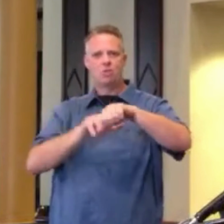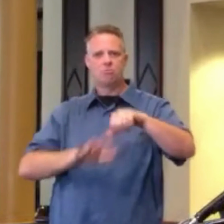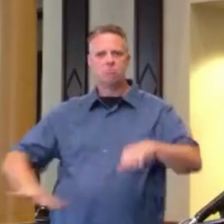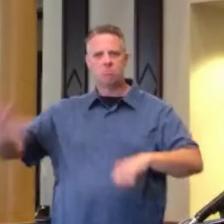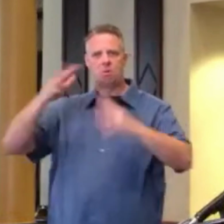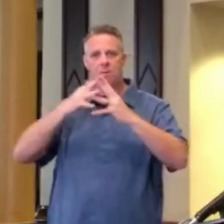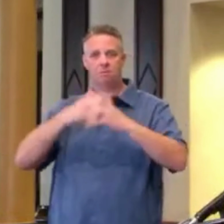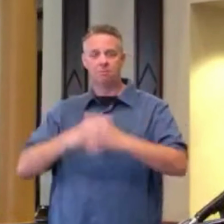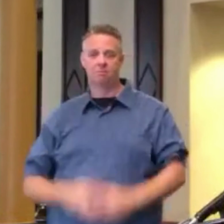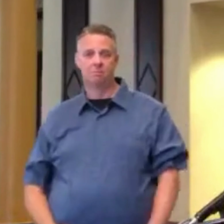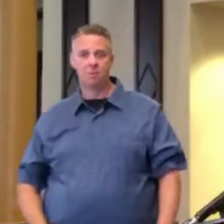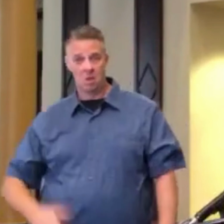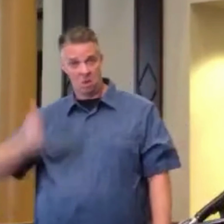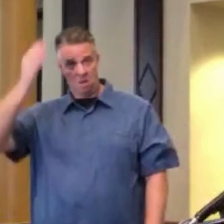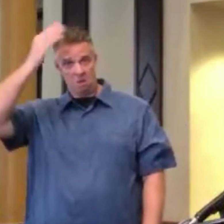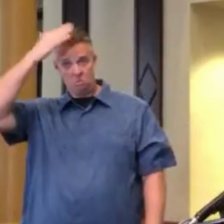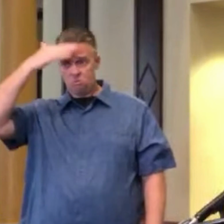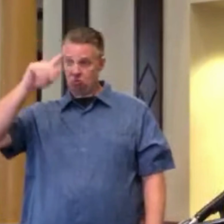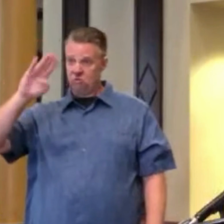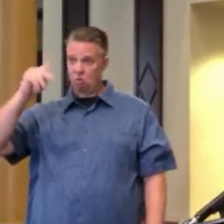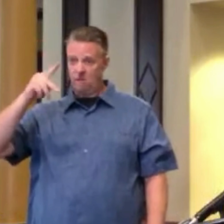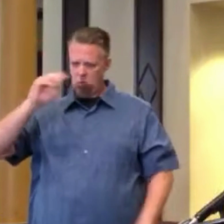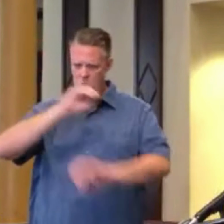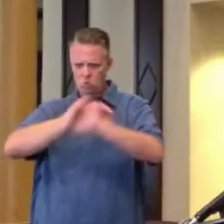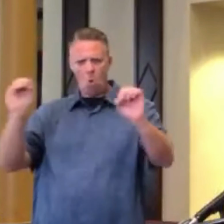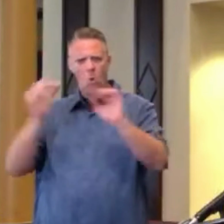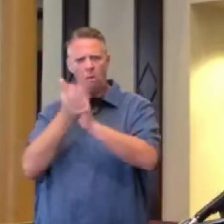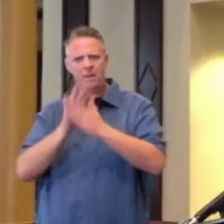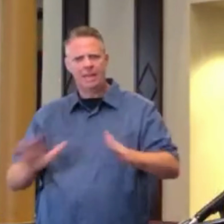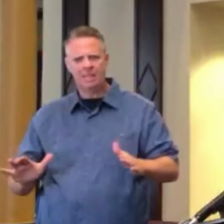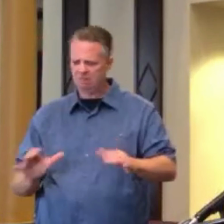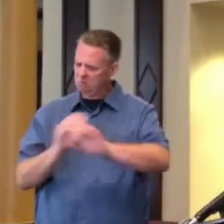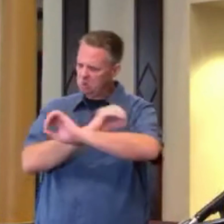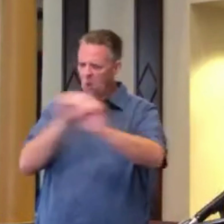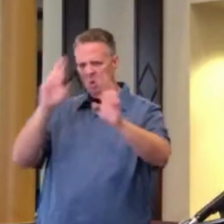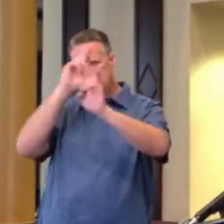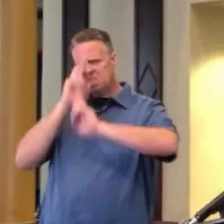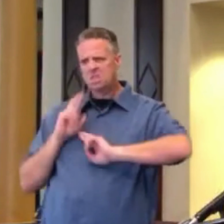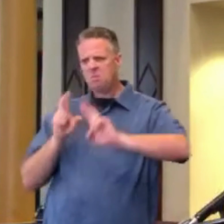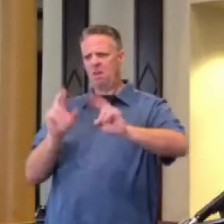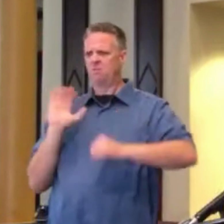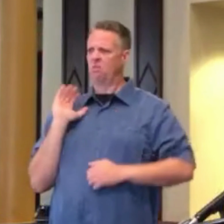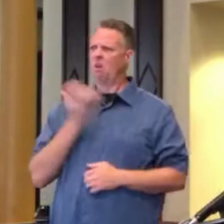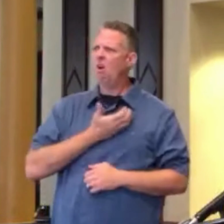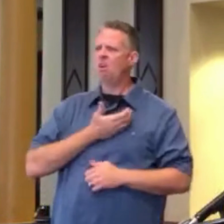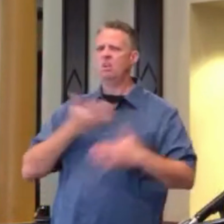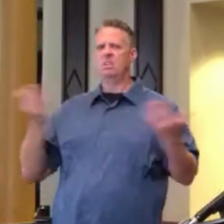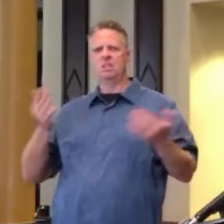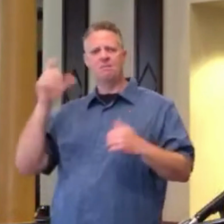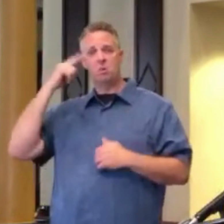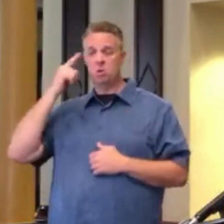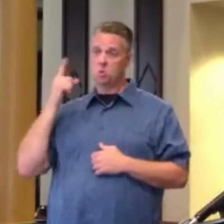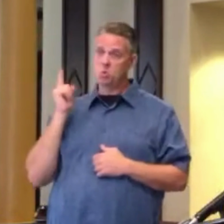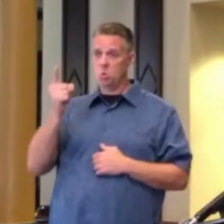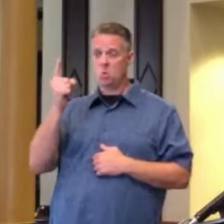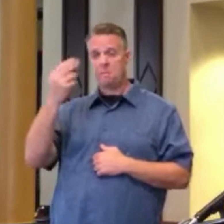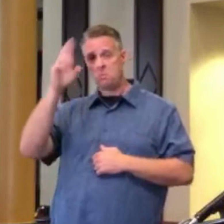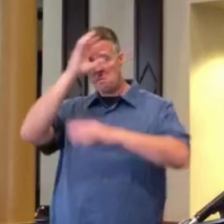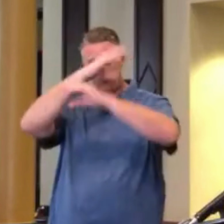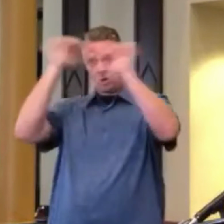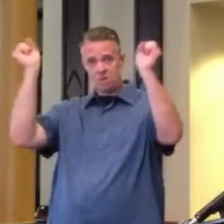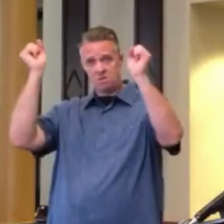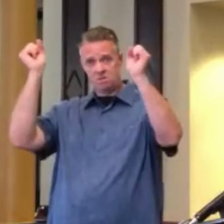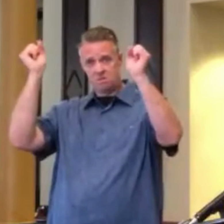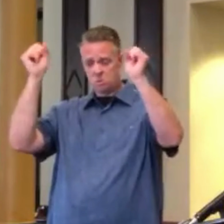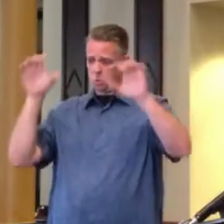Trump, you bring no peace. You bring no respect to our democracy. You, Mr. President, need